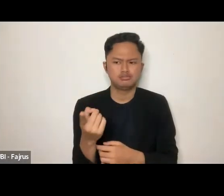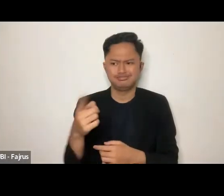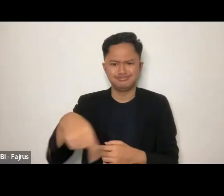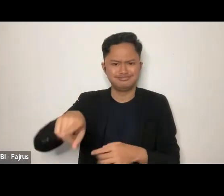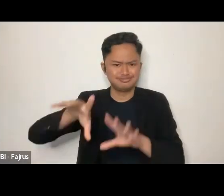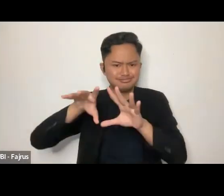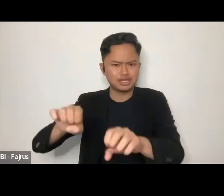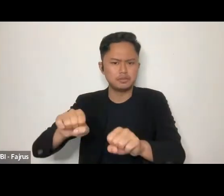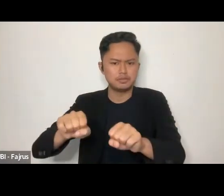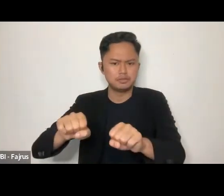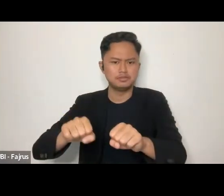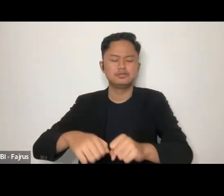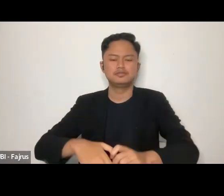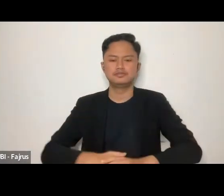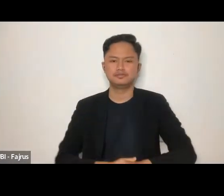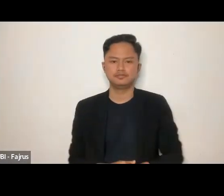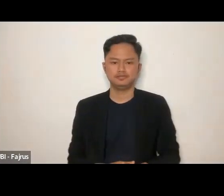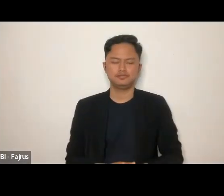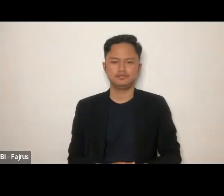me.